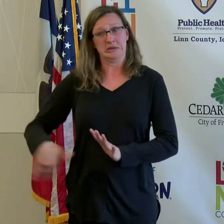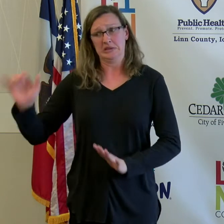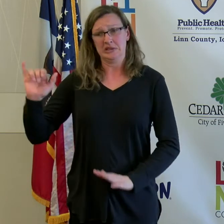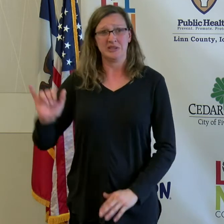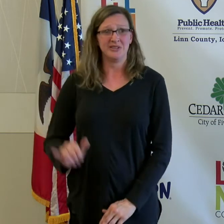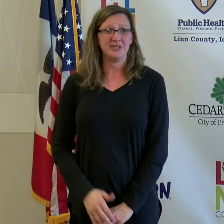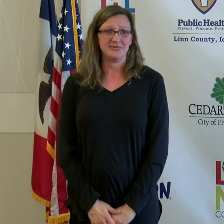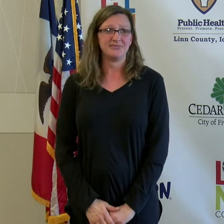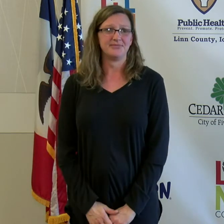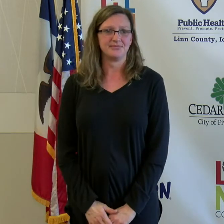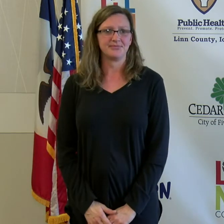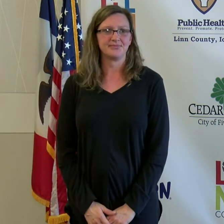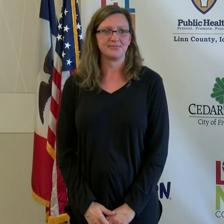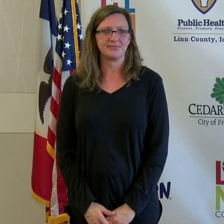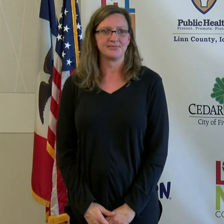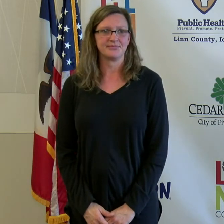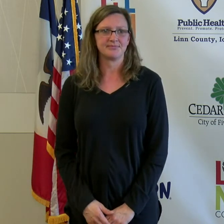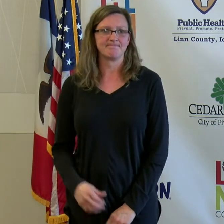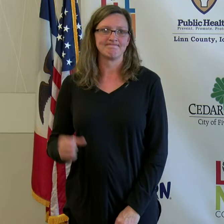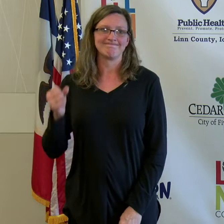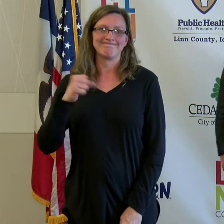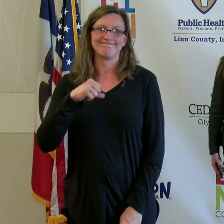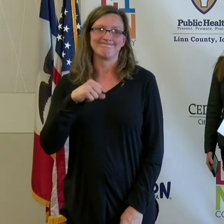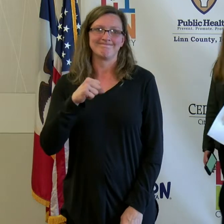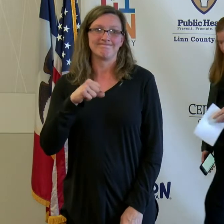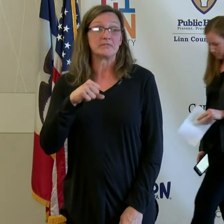Yes, that was the question.